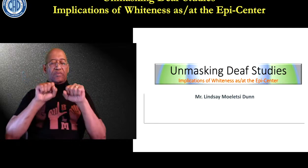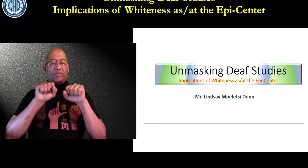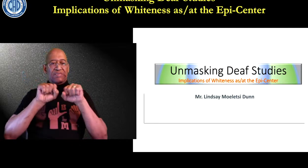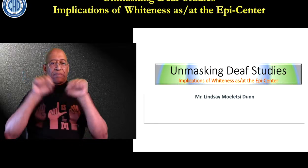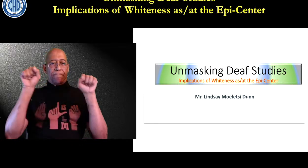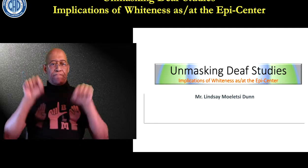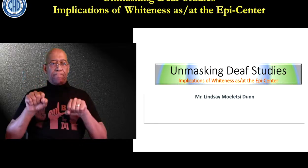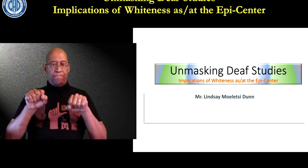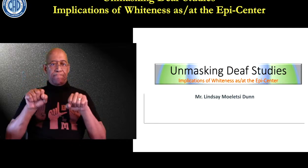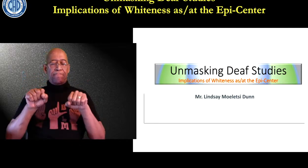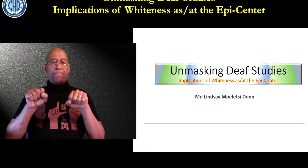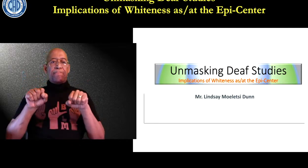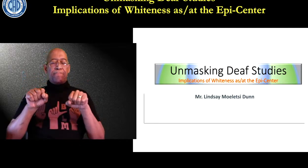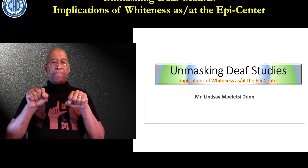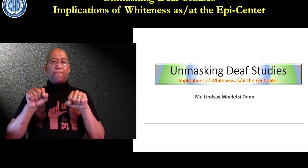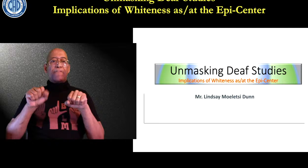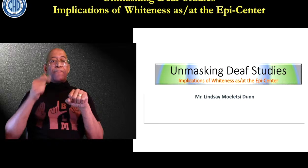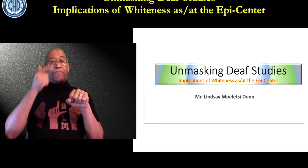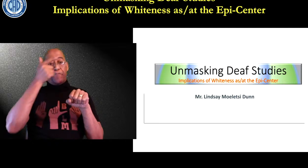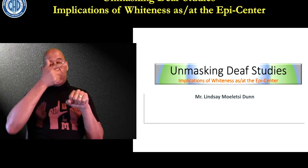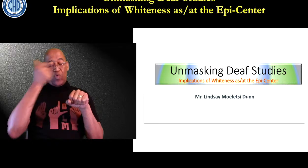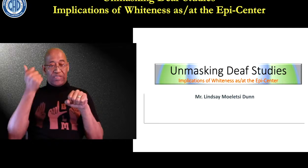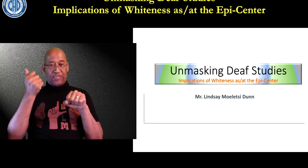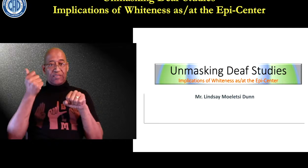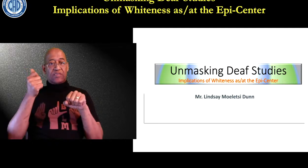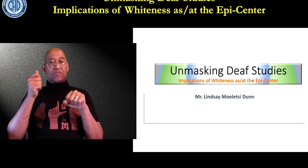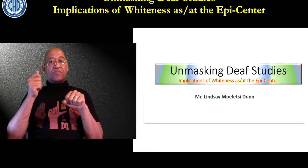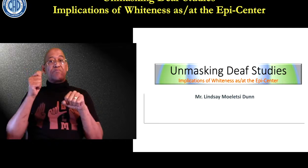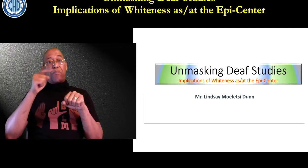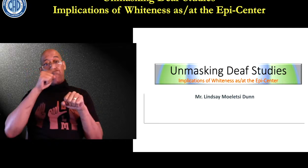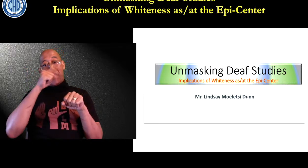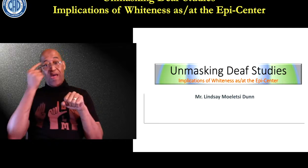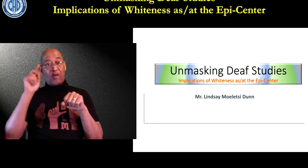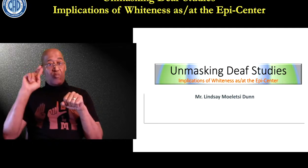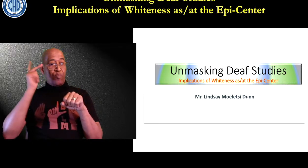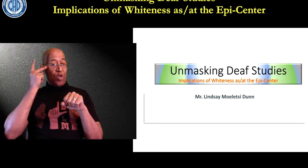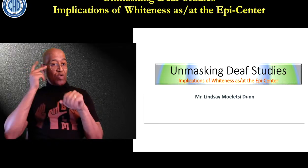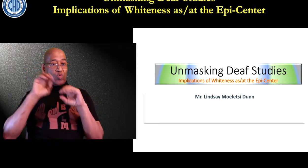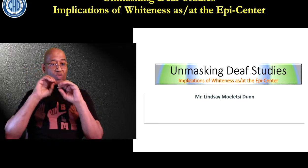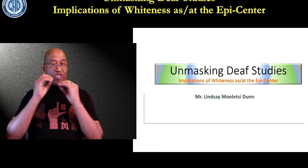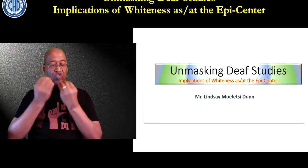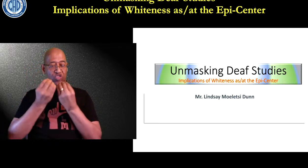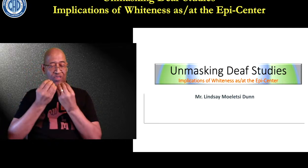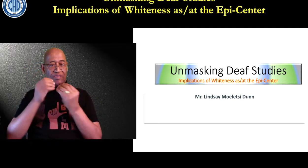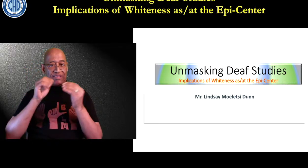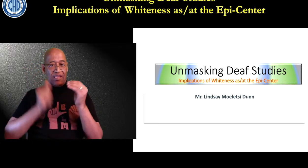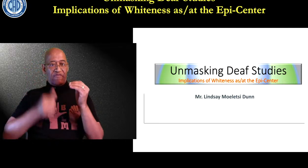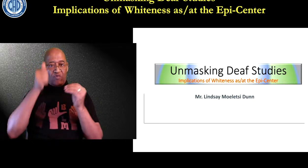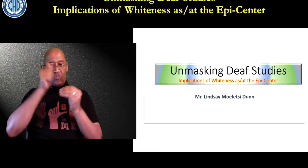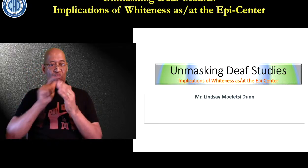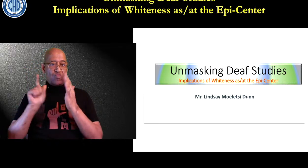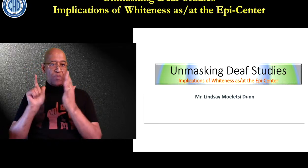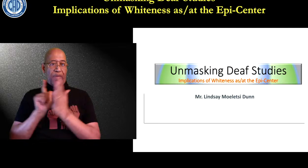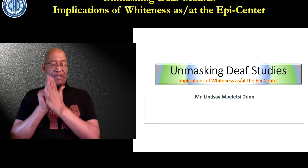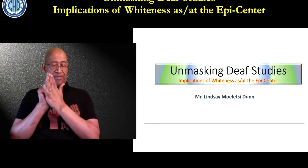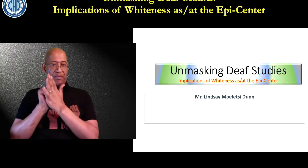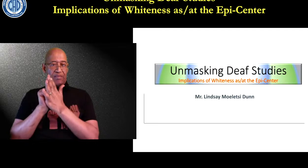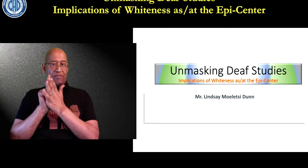It was an organization that was established, but it was challenging with the various